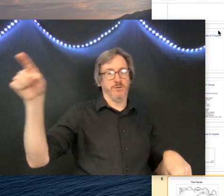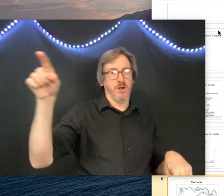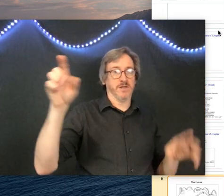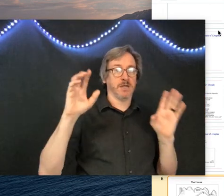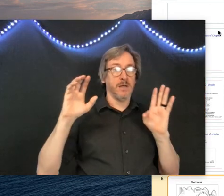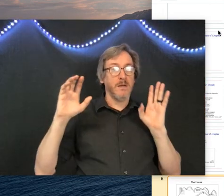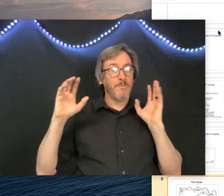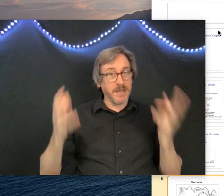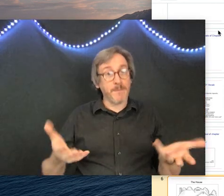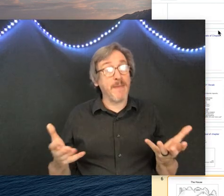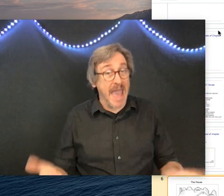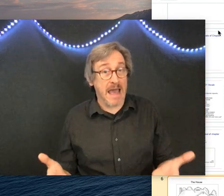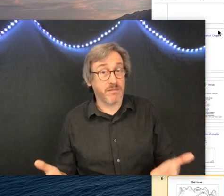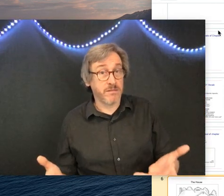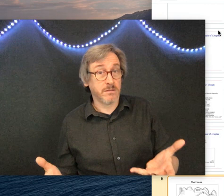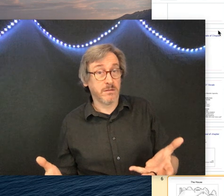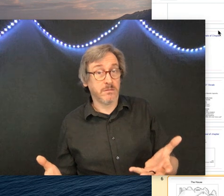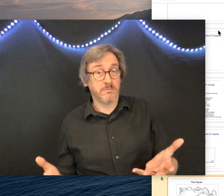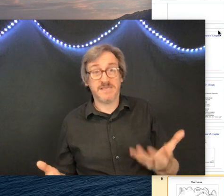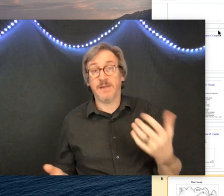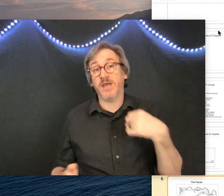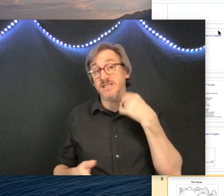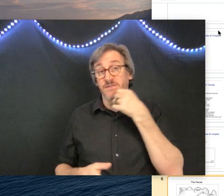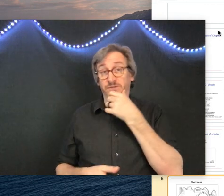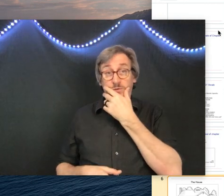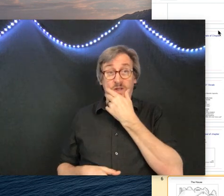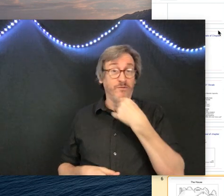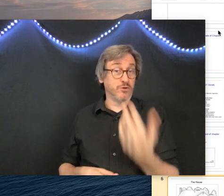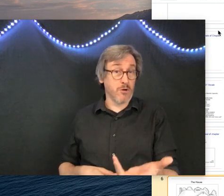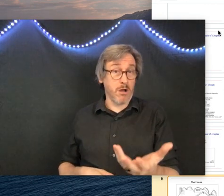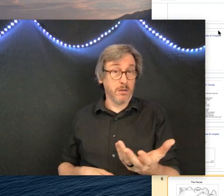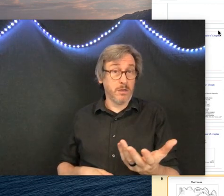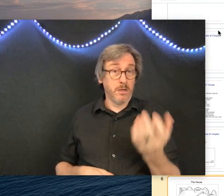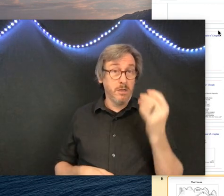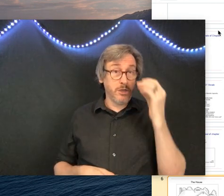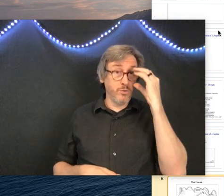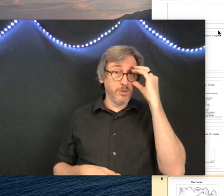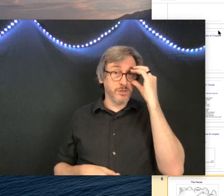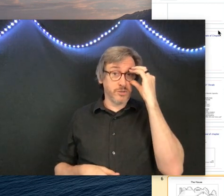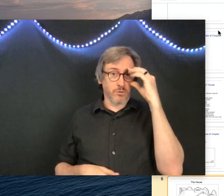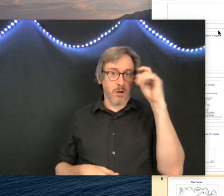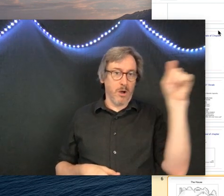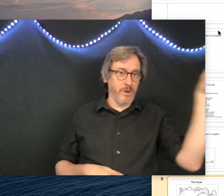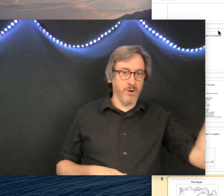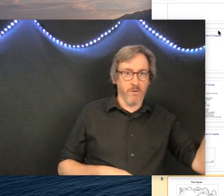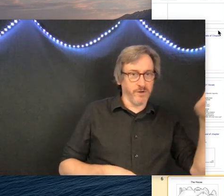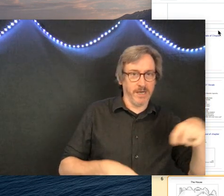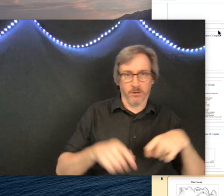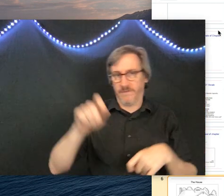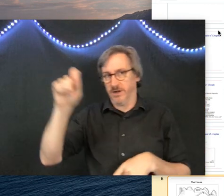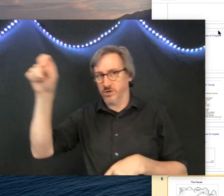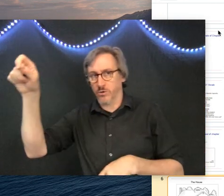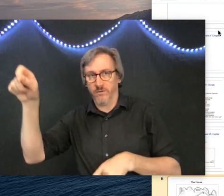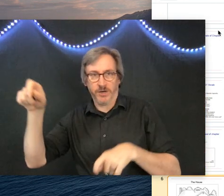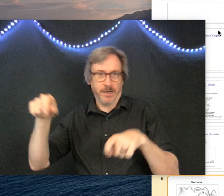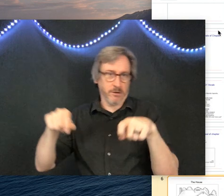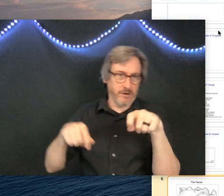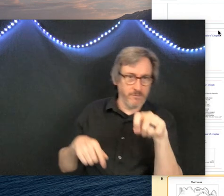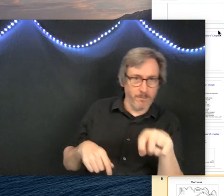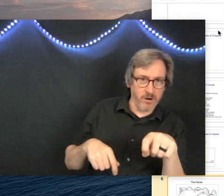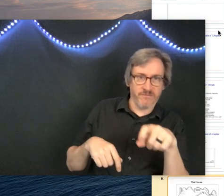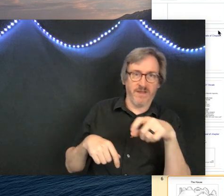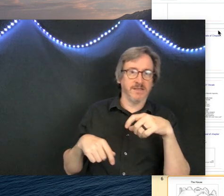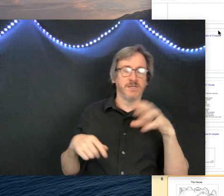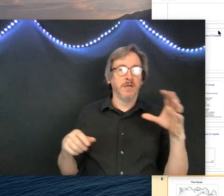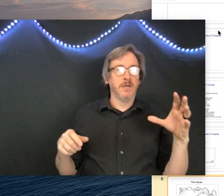features that you notice. Pick a path. Same way as if you draw. You wouldn't draw a window over here and then a door over here